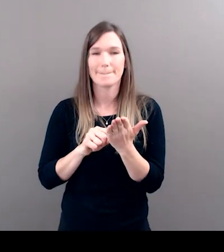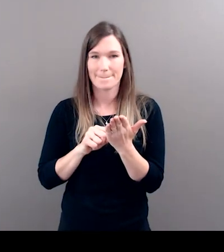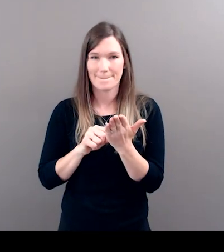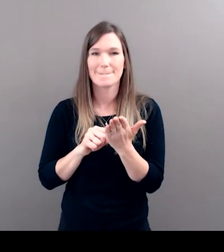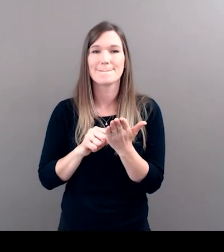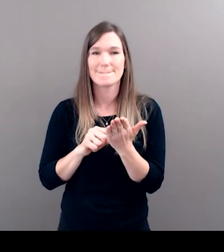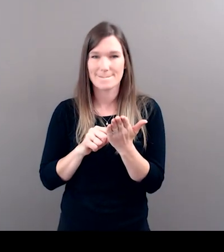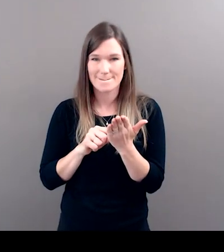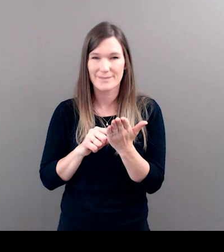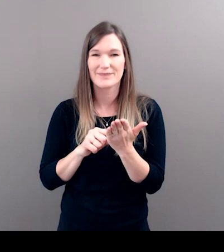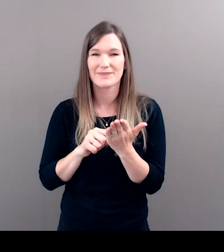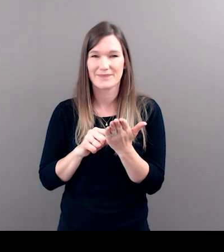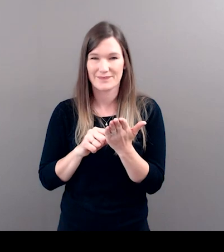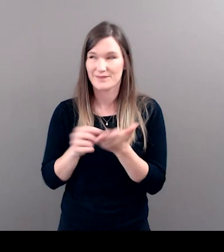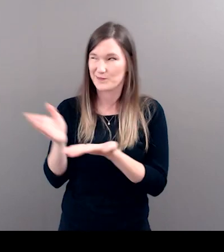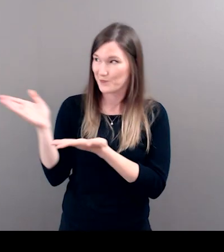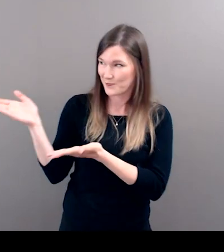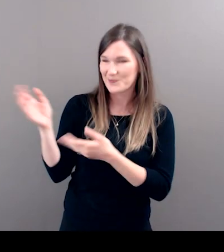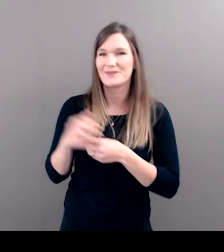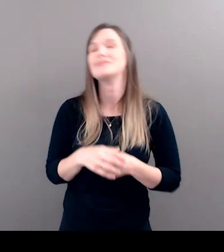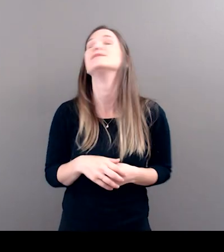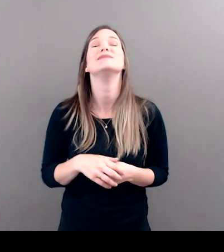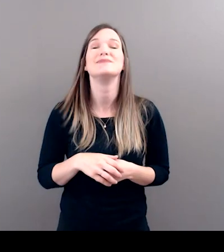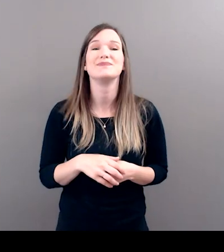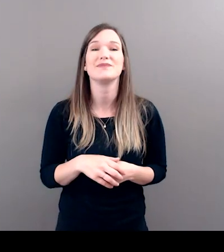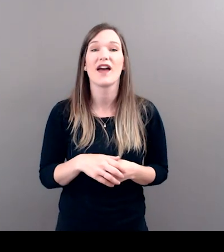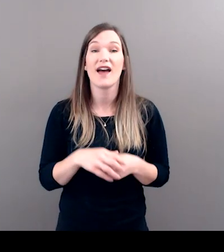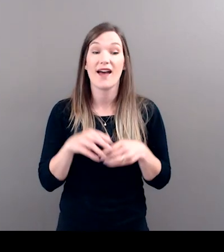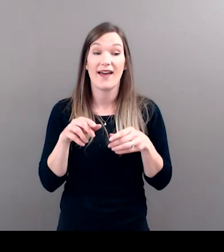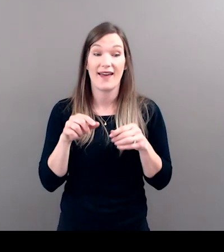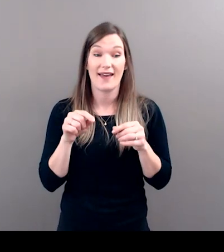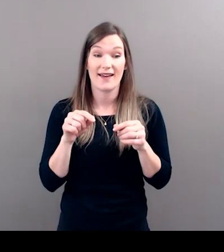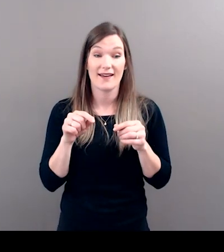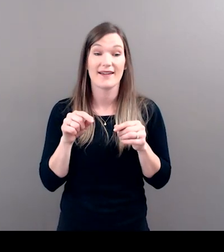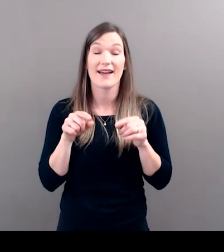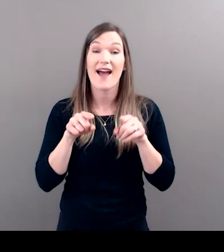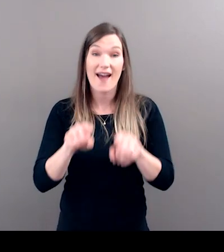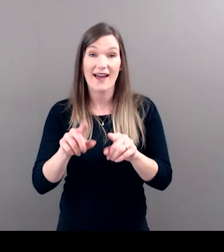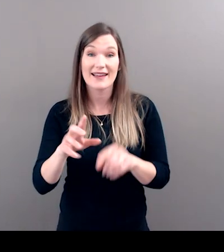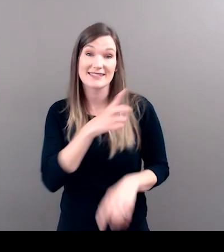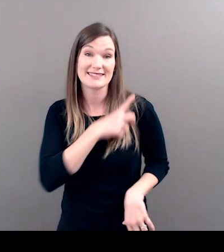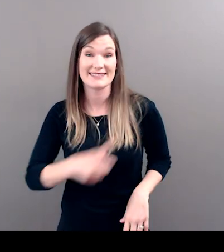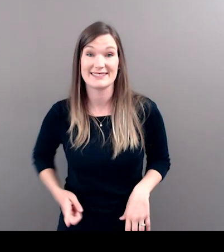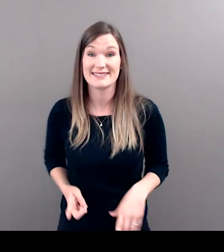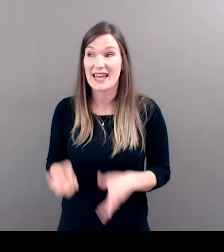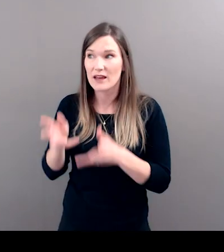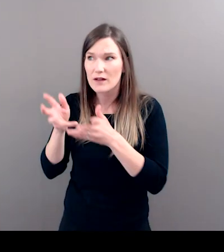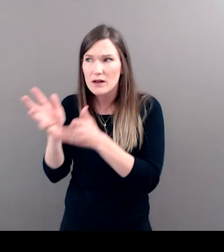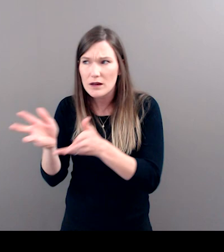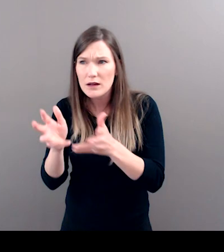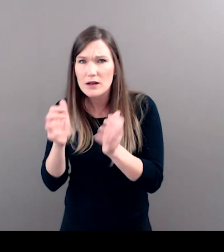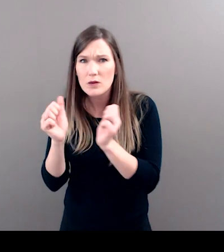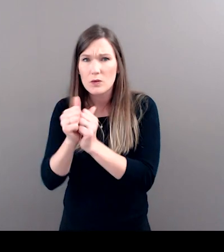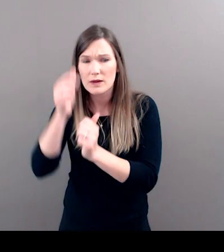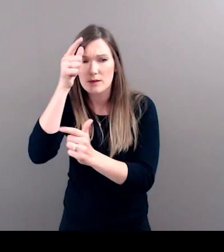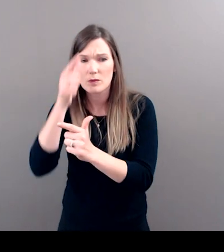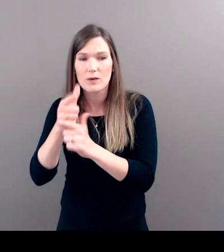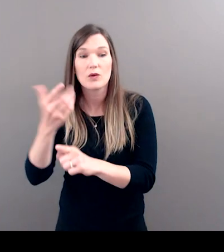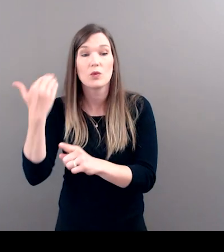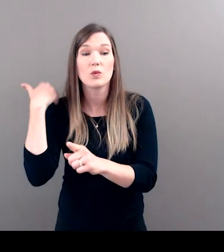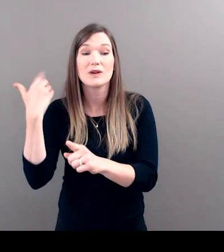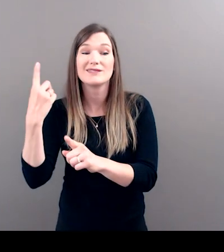chapter 17, verse 23, 1 Samuel. As he talked with them, as David talked with his brothers, there was a champion, the Philistine of